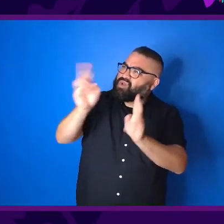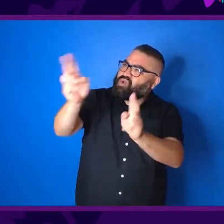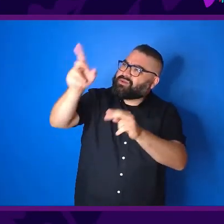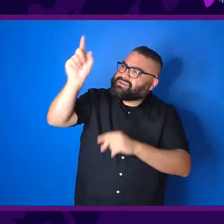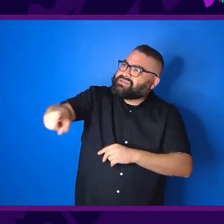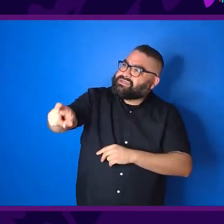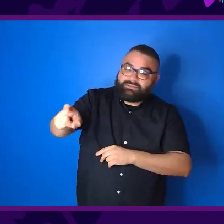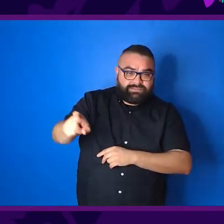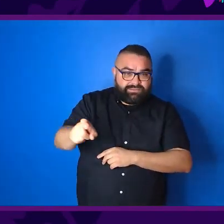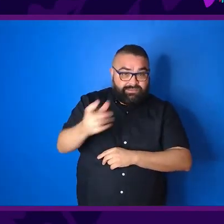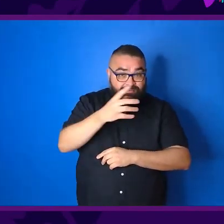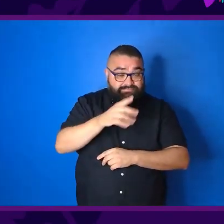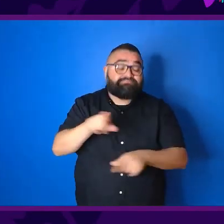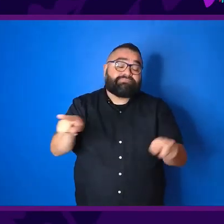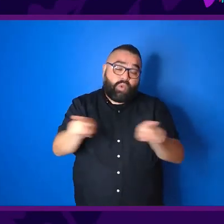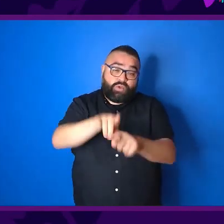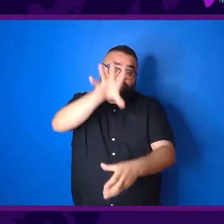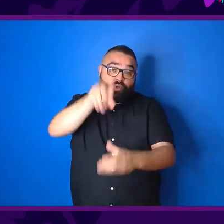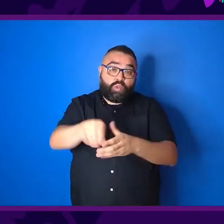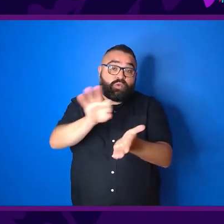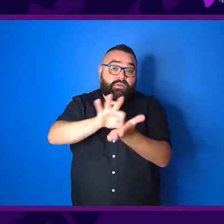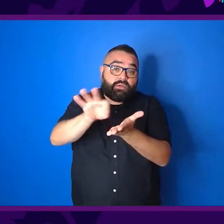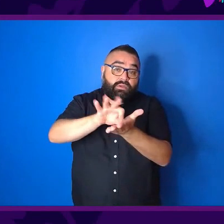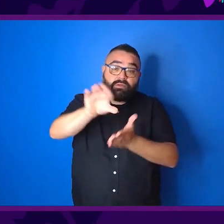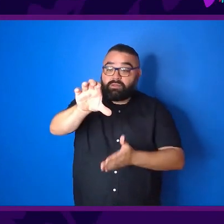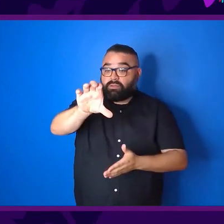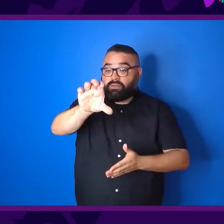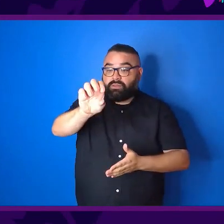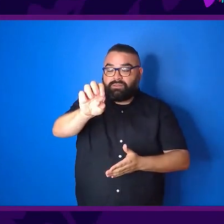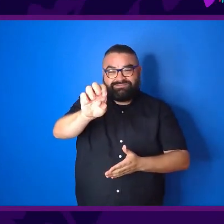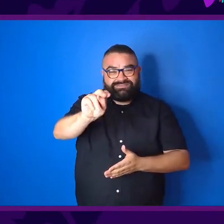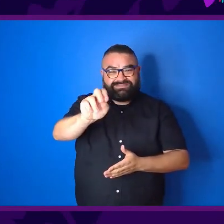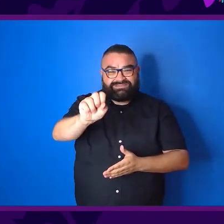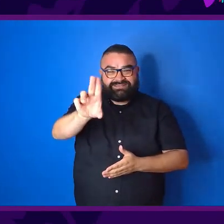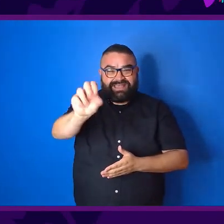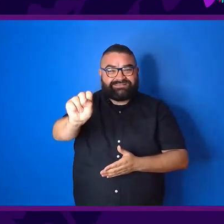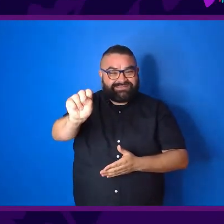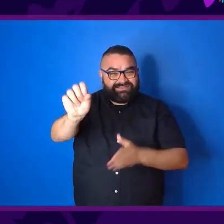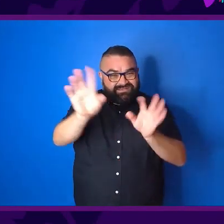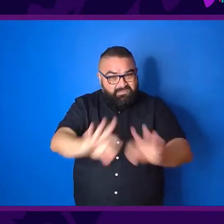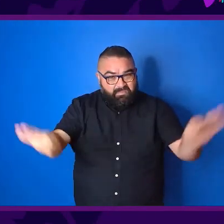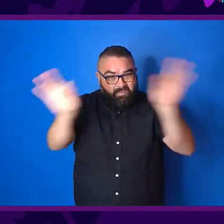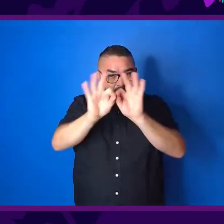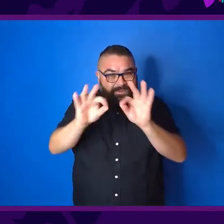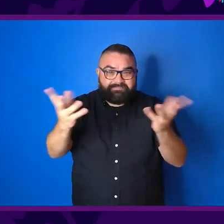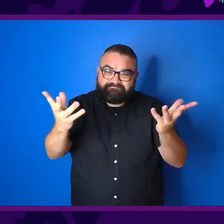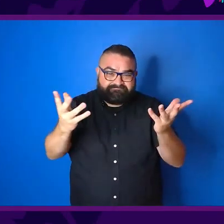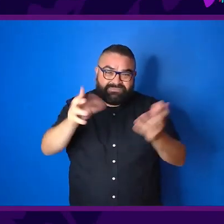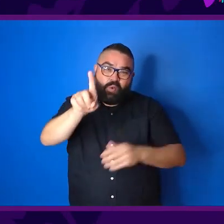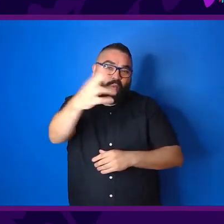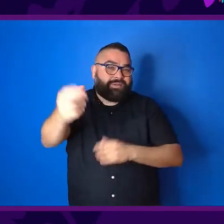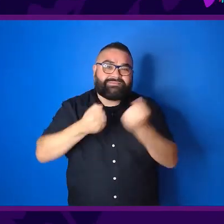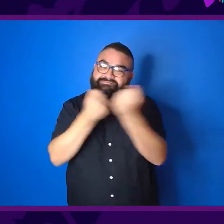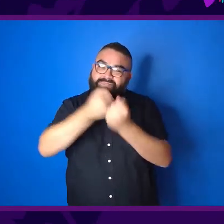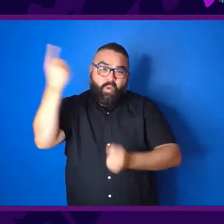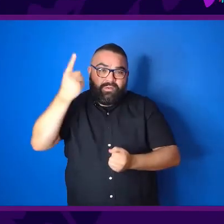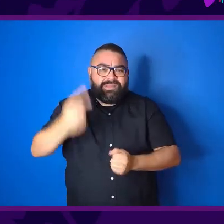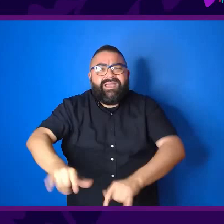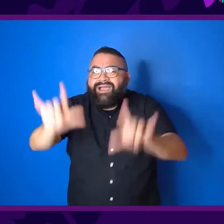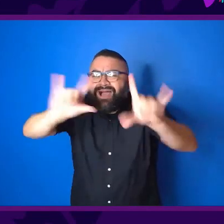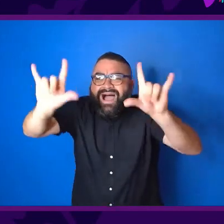be a part of the census so we can all count all these things that Dolores stands for. I adore you. I love you. Happy